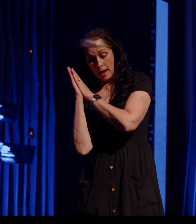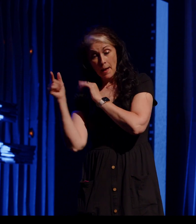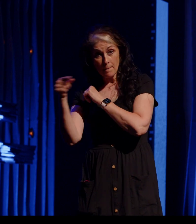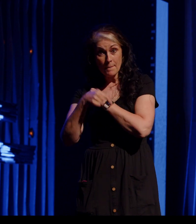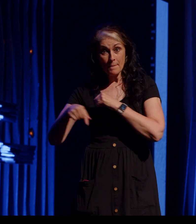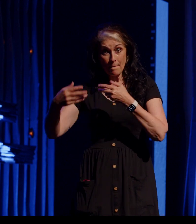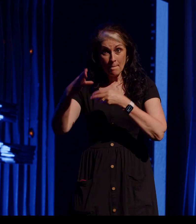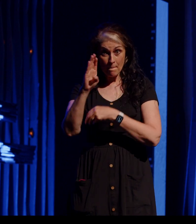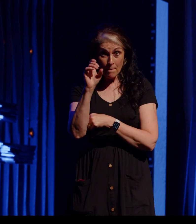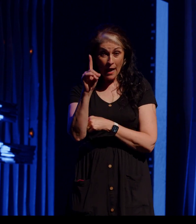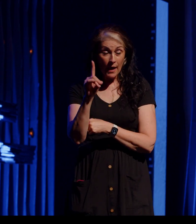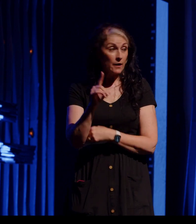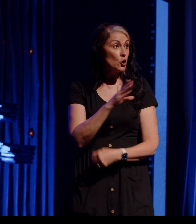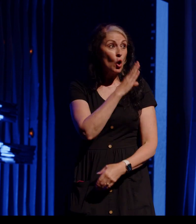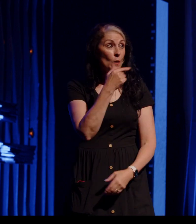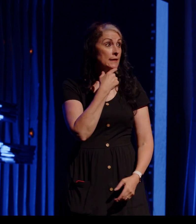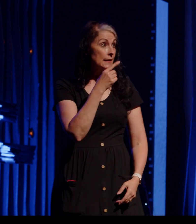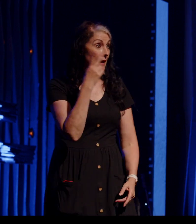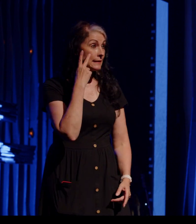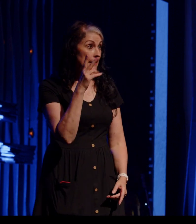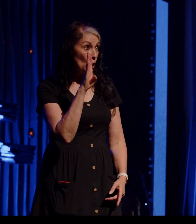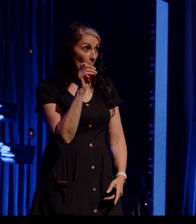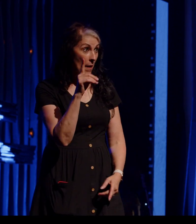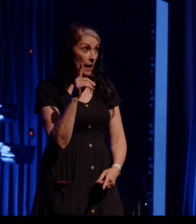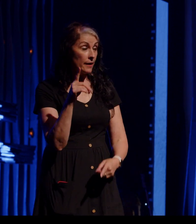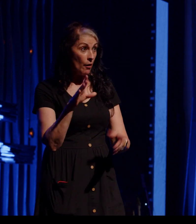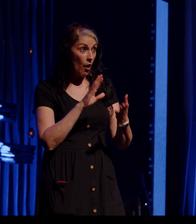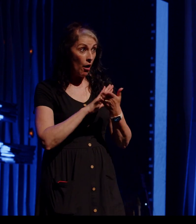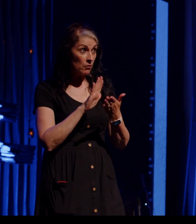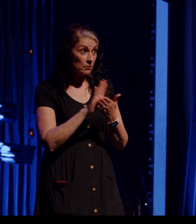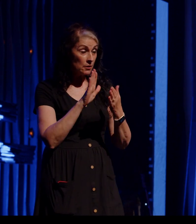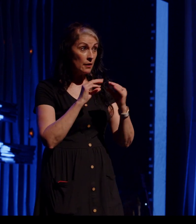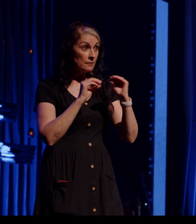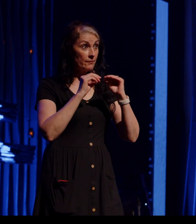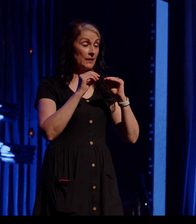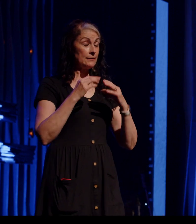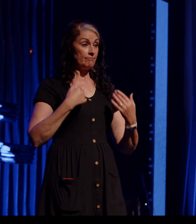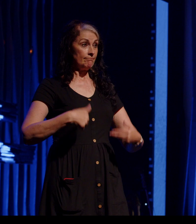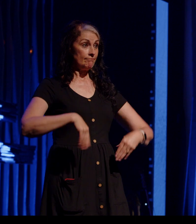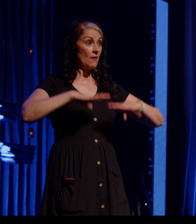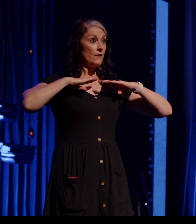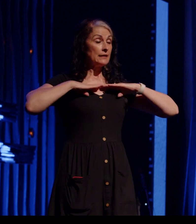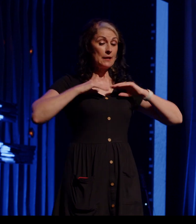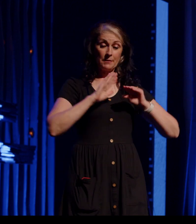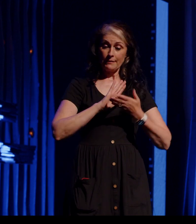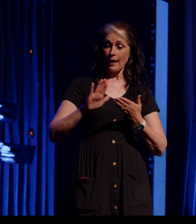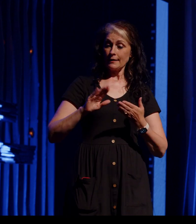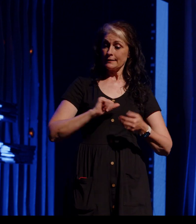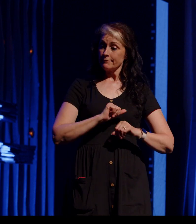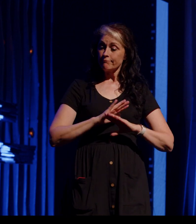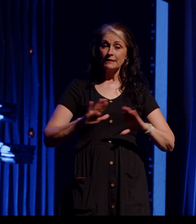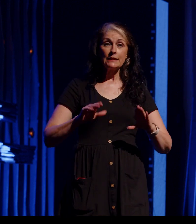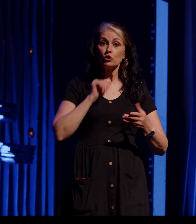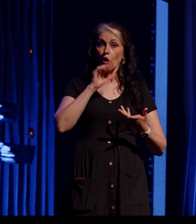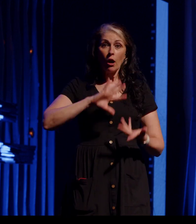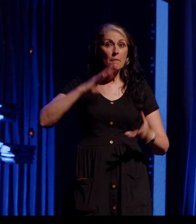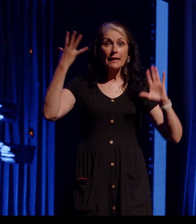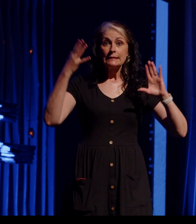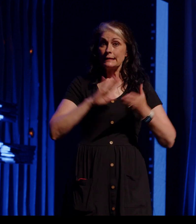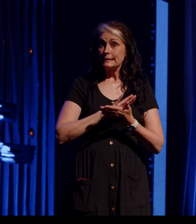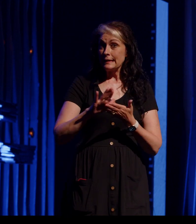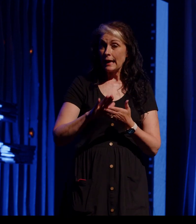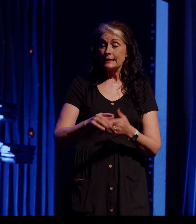one's ever come by and say, can I see your bed made? When you come by and ask me, I want to show you our bed, okay? Anytime, it's going to be made,